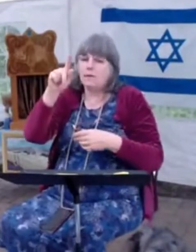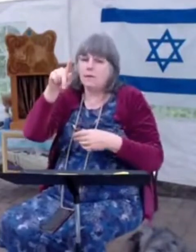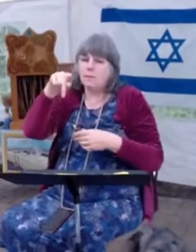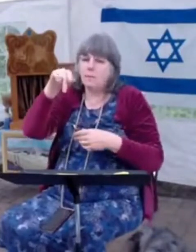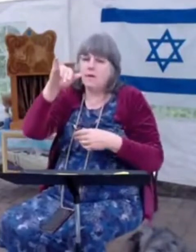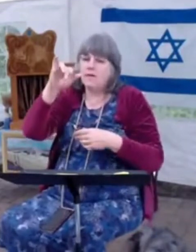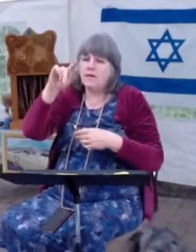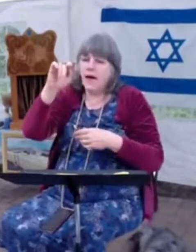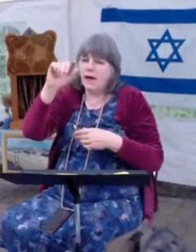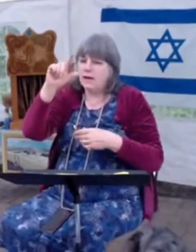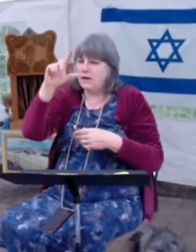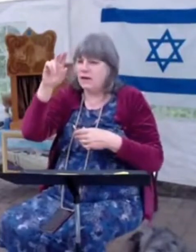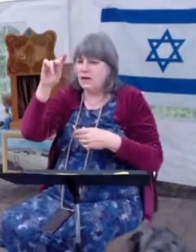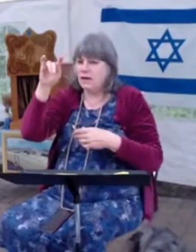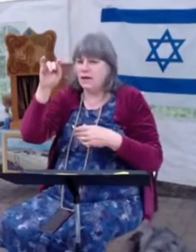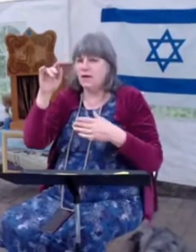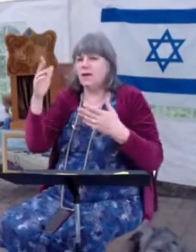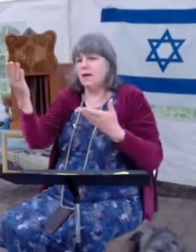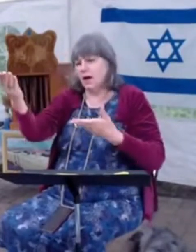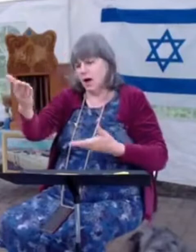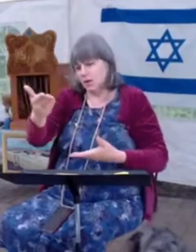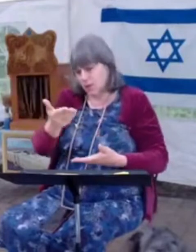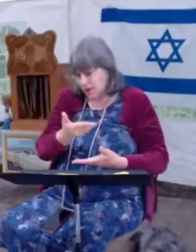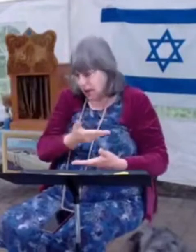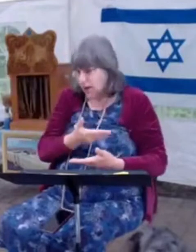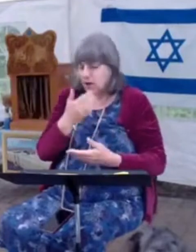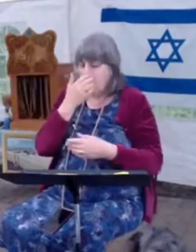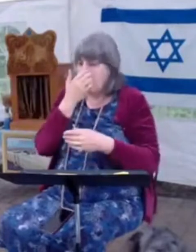Generosity, honesty, integrity, consensus,